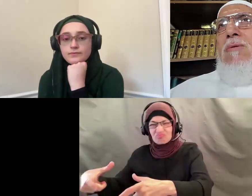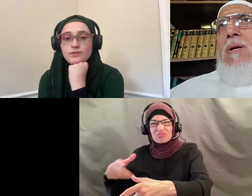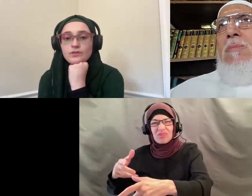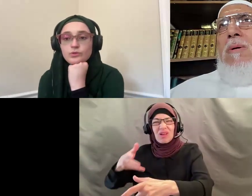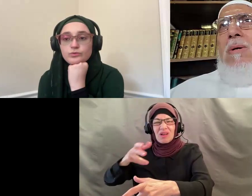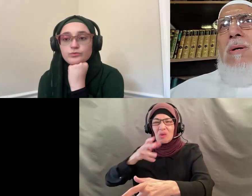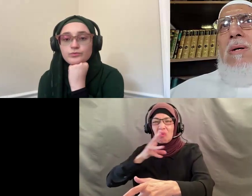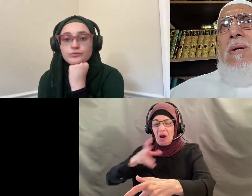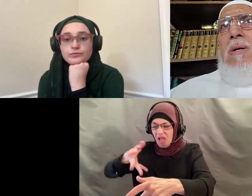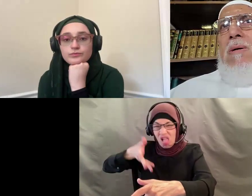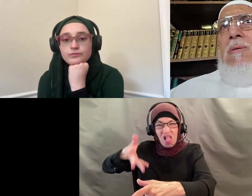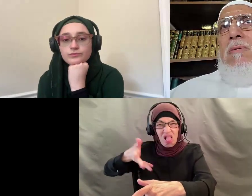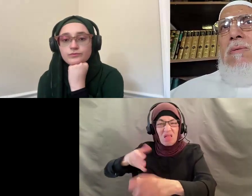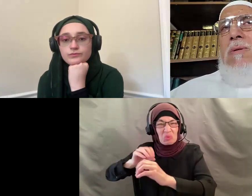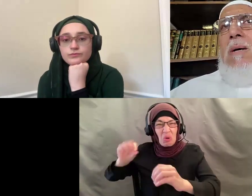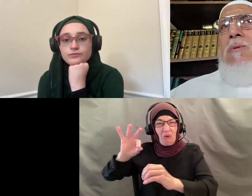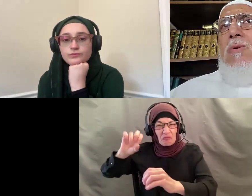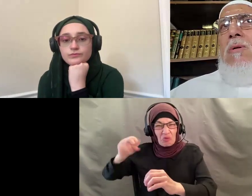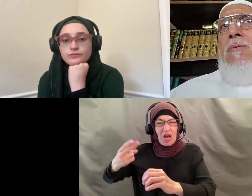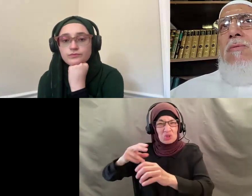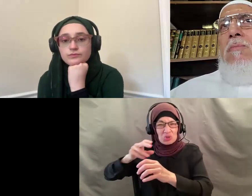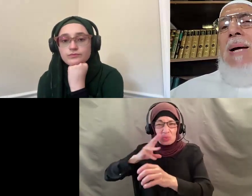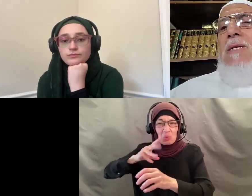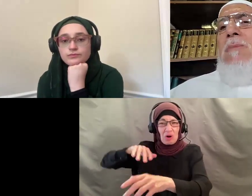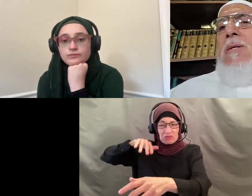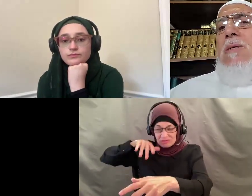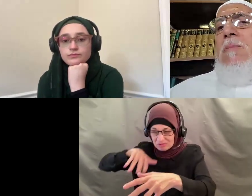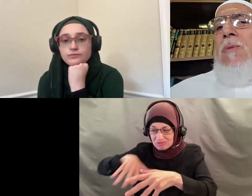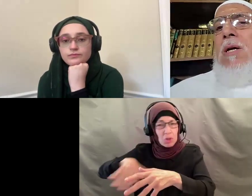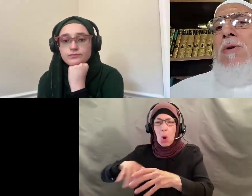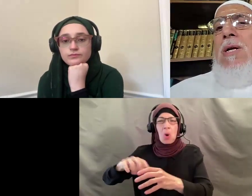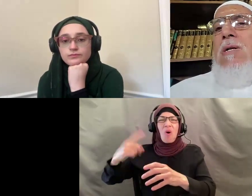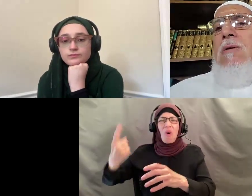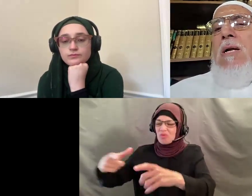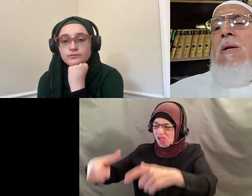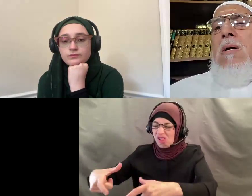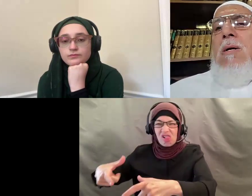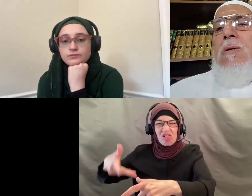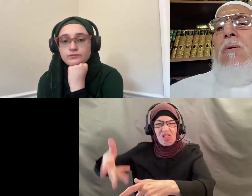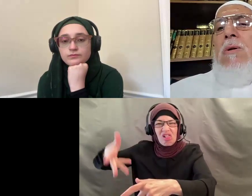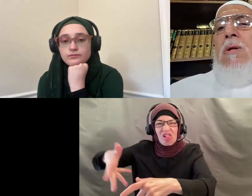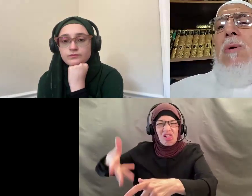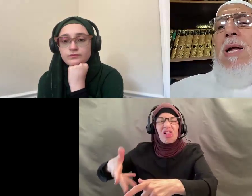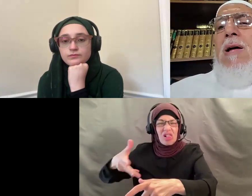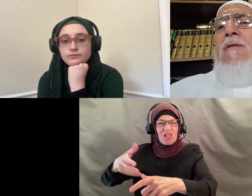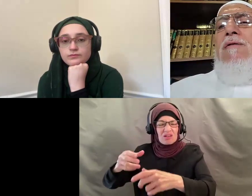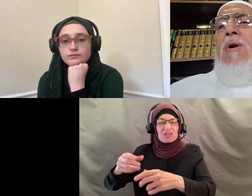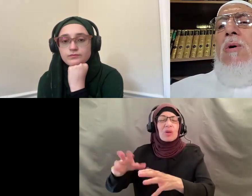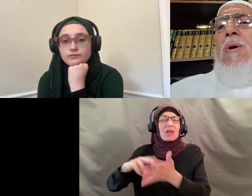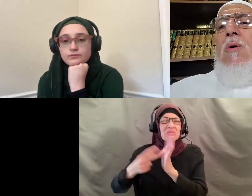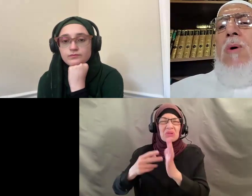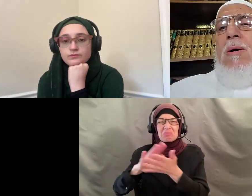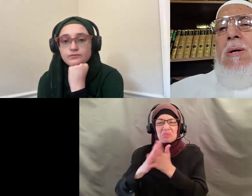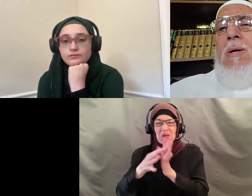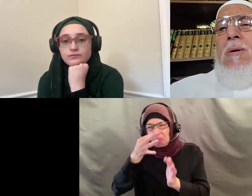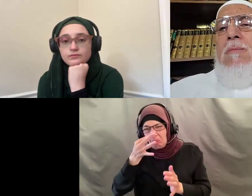could develop uh, some sort of bad smells if it doesn't run. So they will have